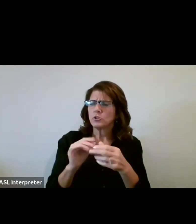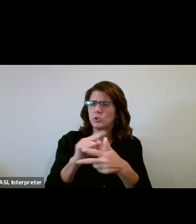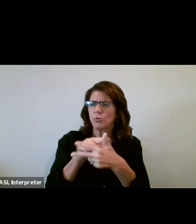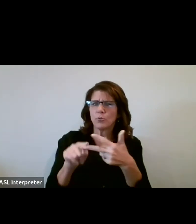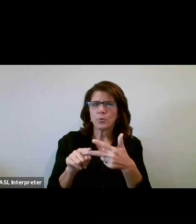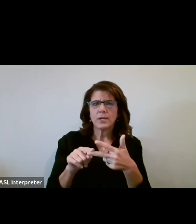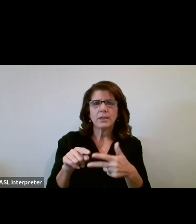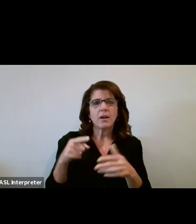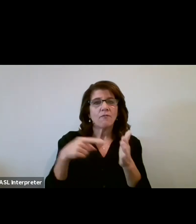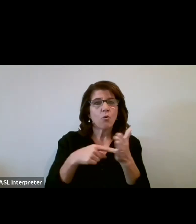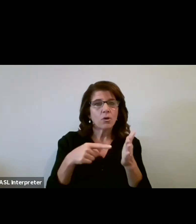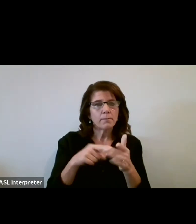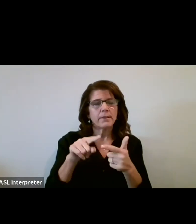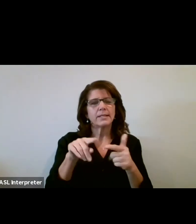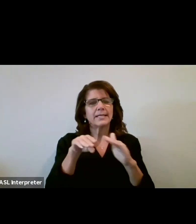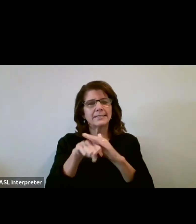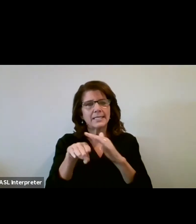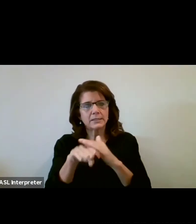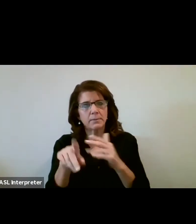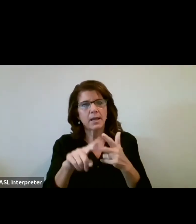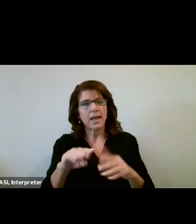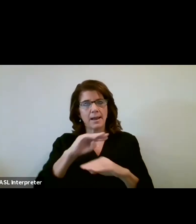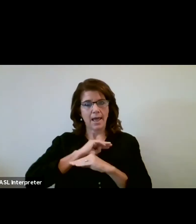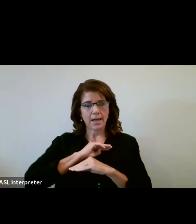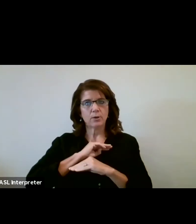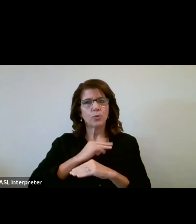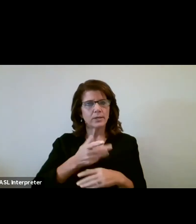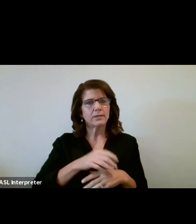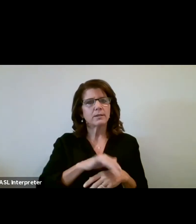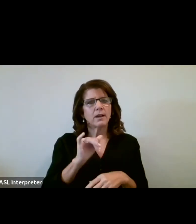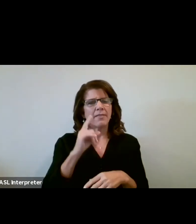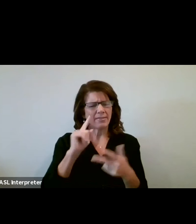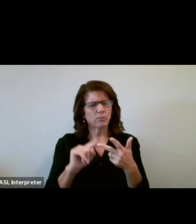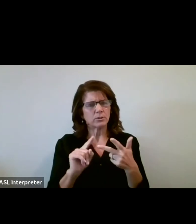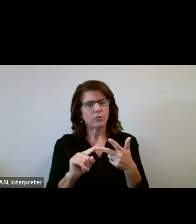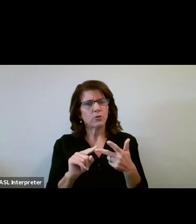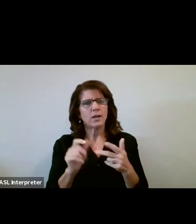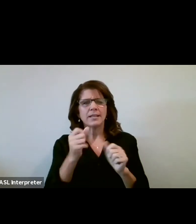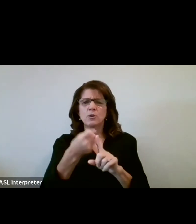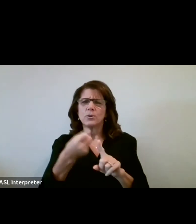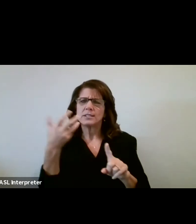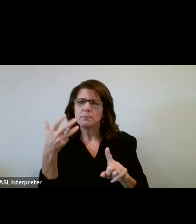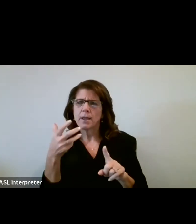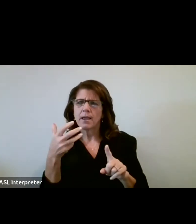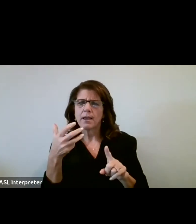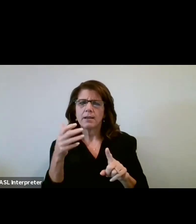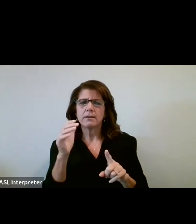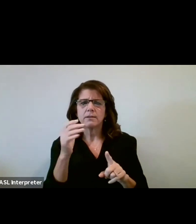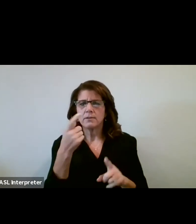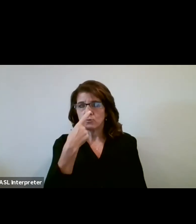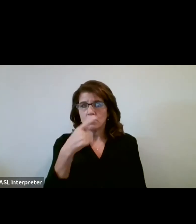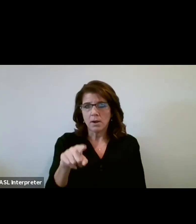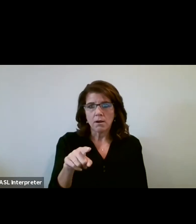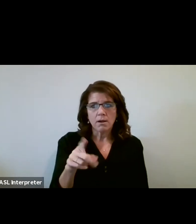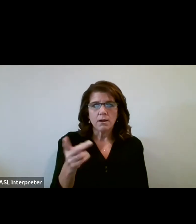now: affordability, accessibility, and adequacy, whether it's adequate. I think that was the third thing. Expand on those, both of you, please, if you could just give us an idea of